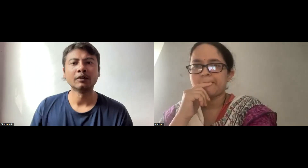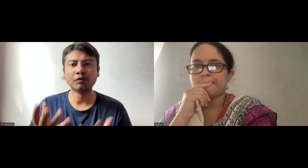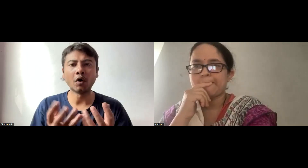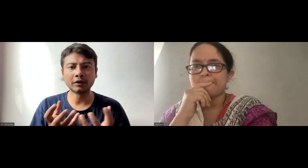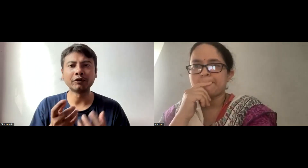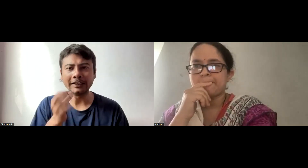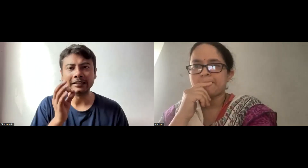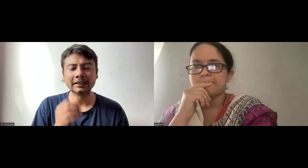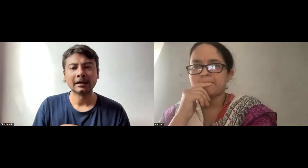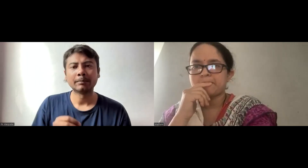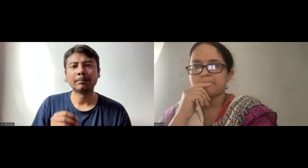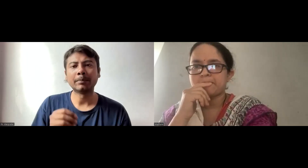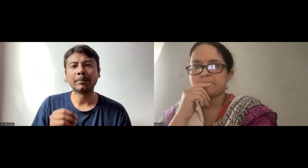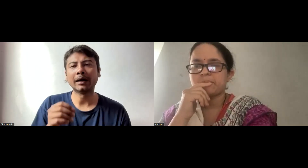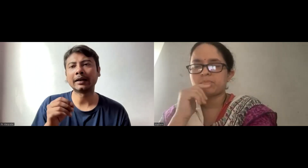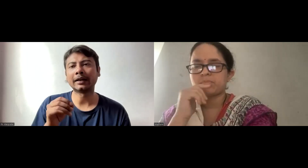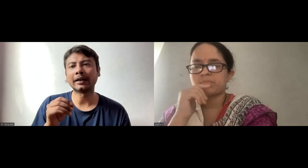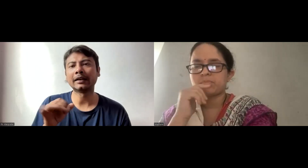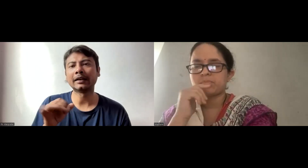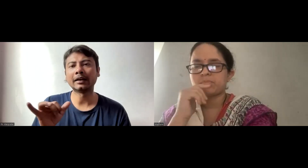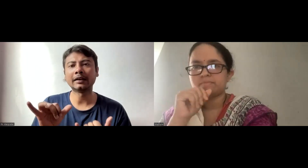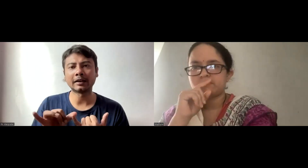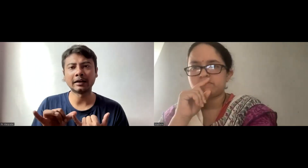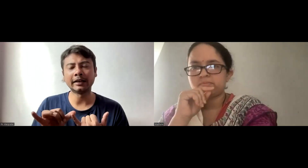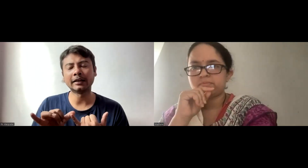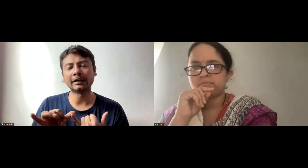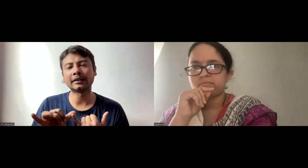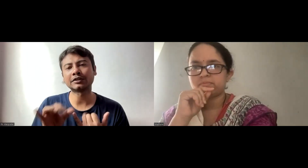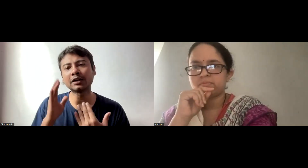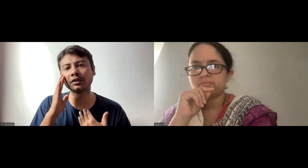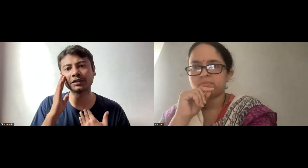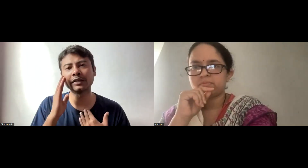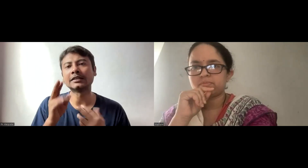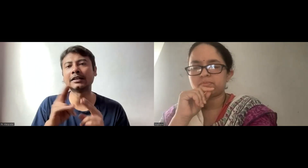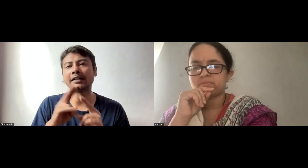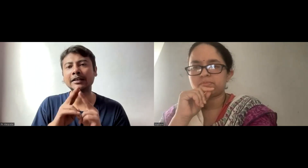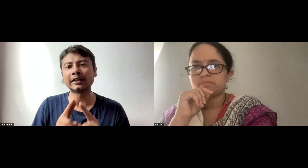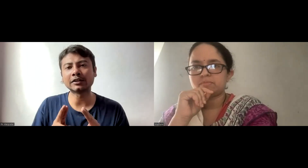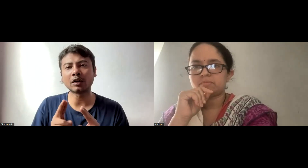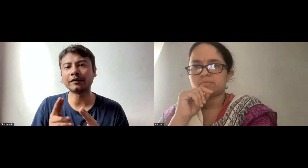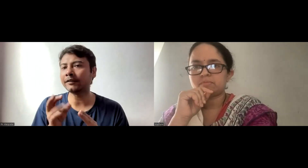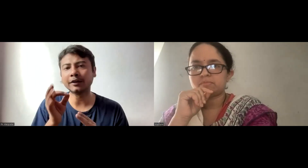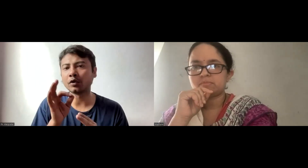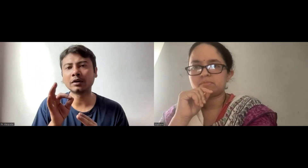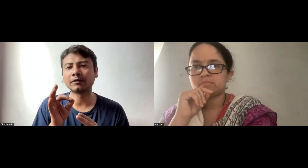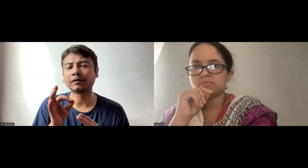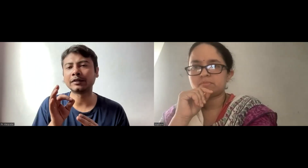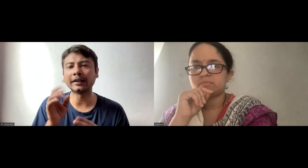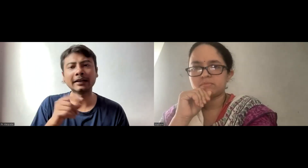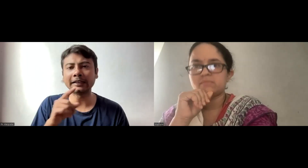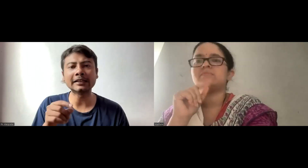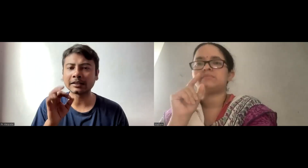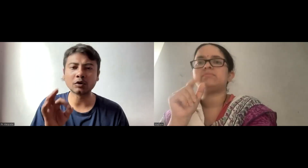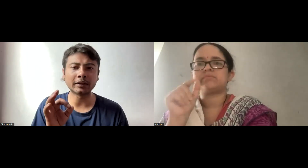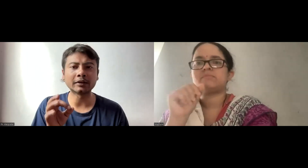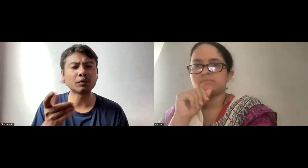of want for tea. But Right. in Krishna consciousness, in his ISKCON way, we don't